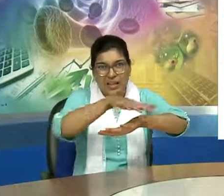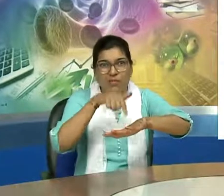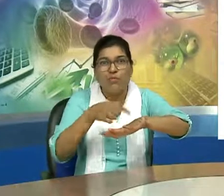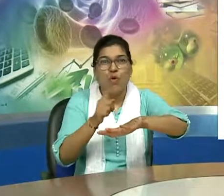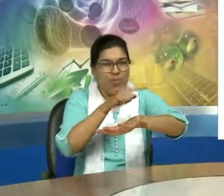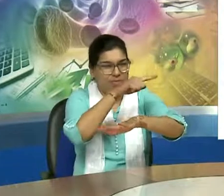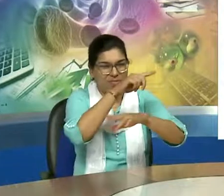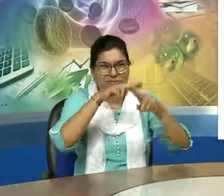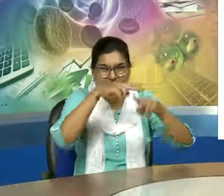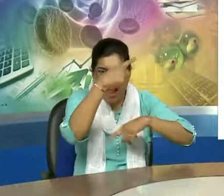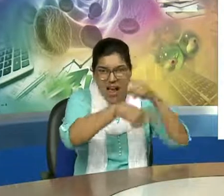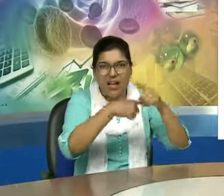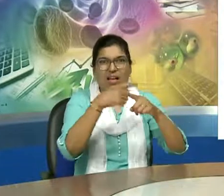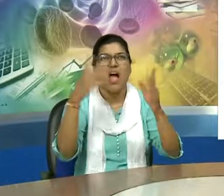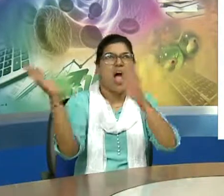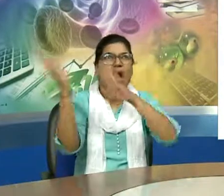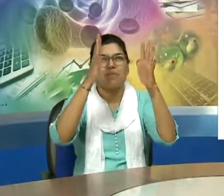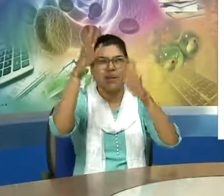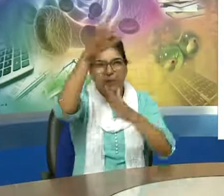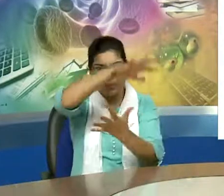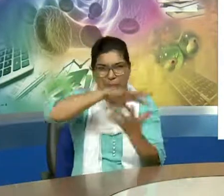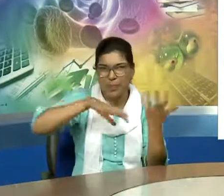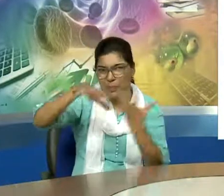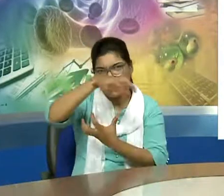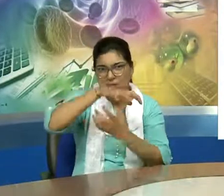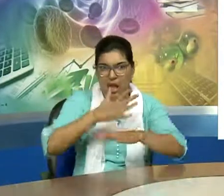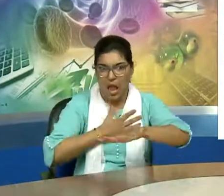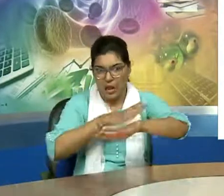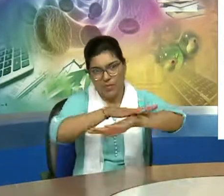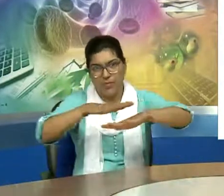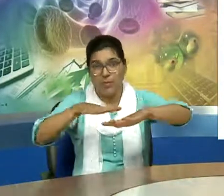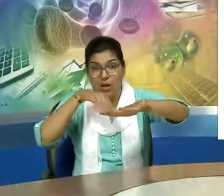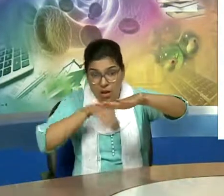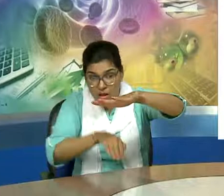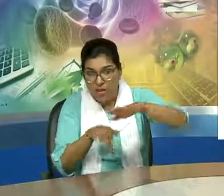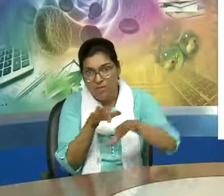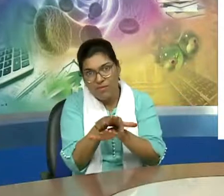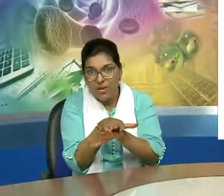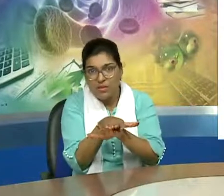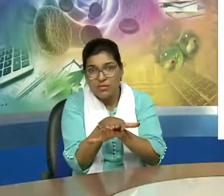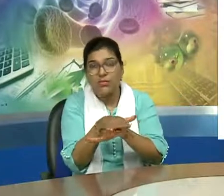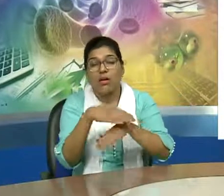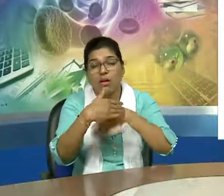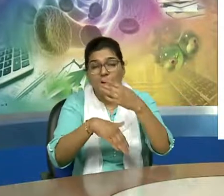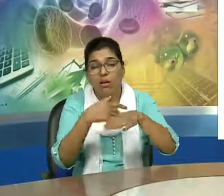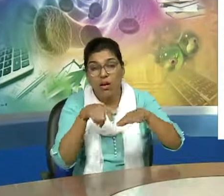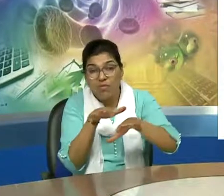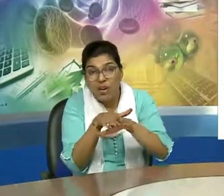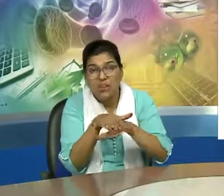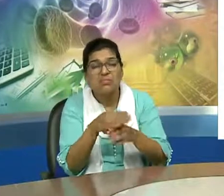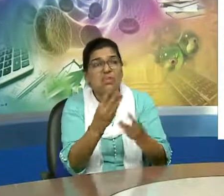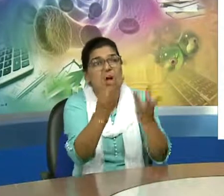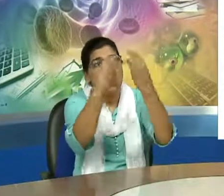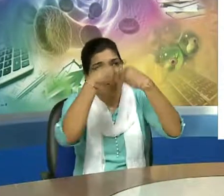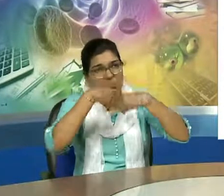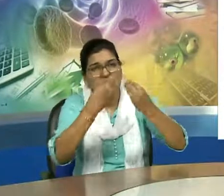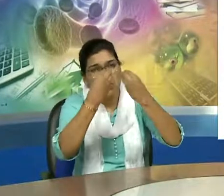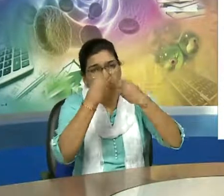And if you talk about that cycle, that the effluent comes from factories into the water bodies, and that